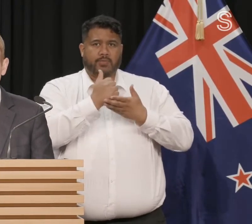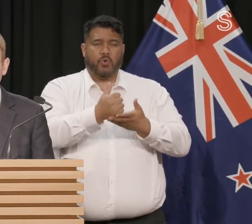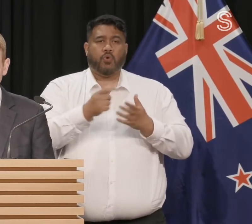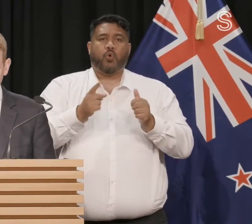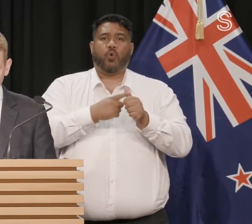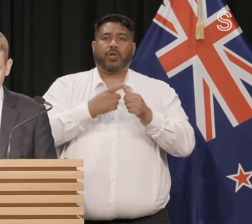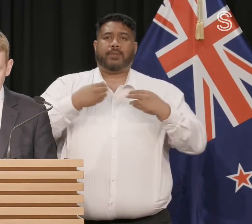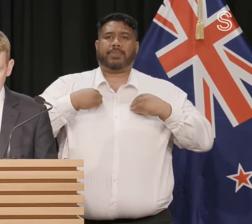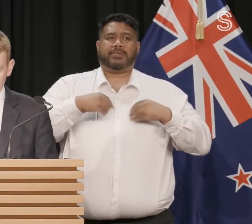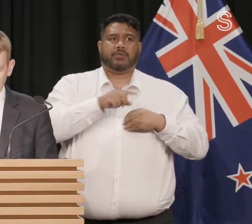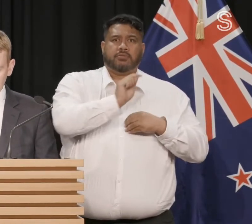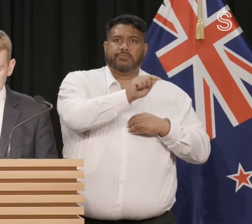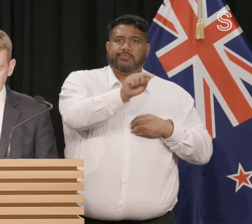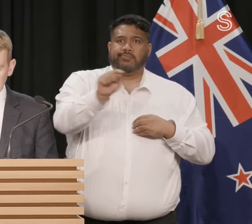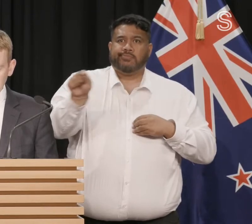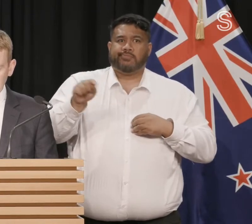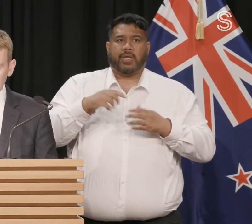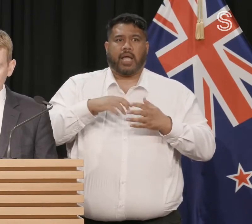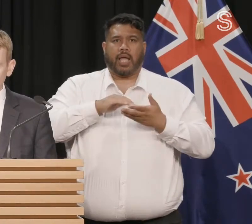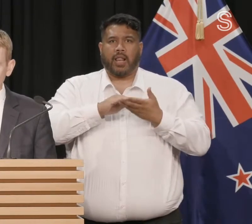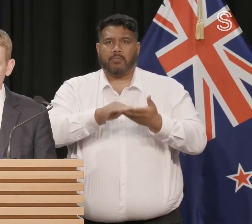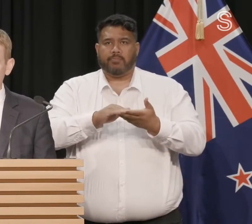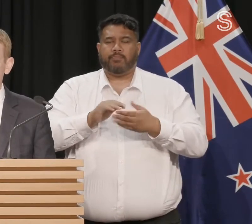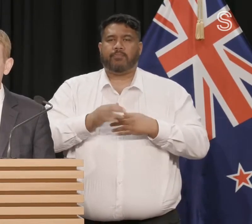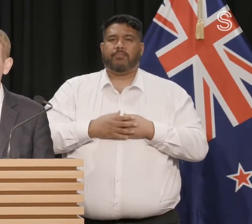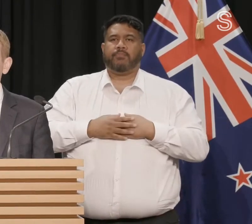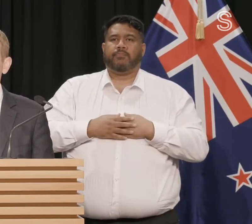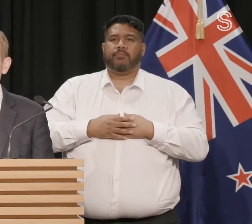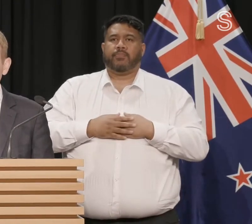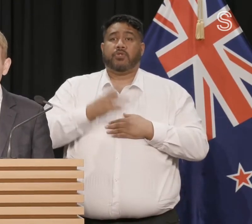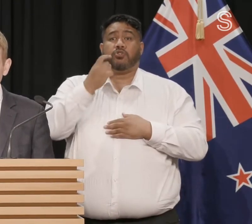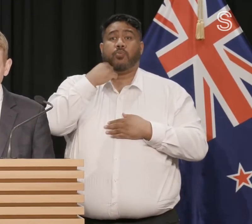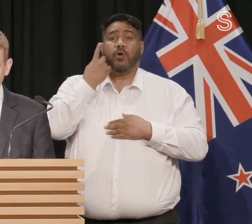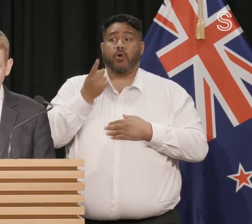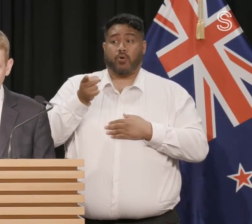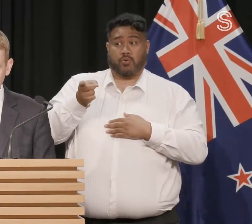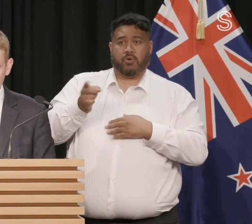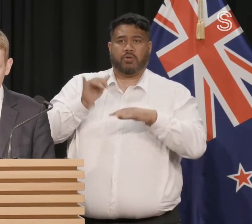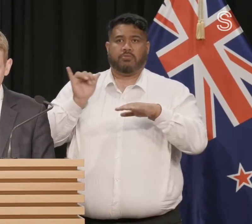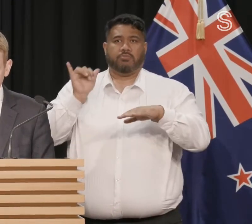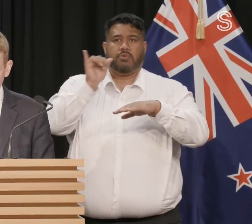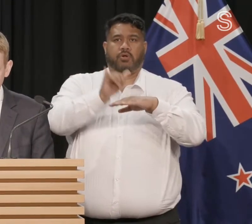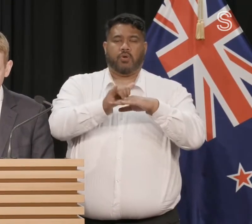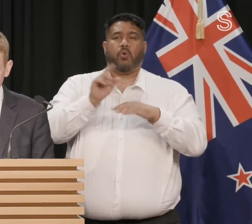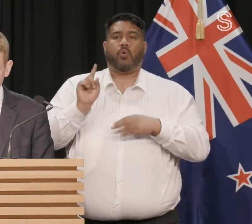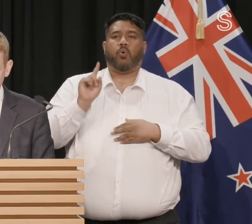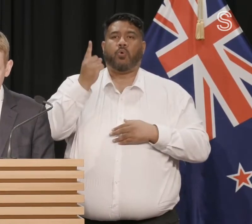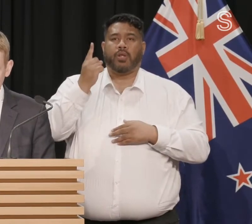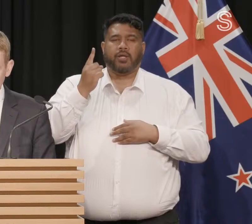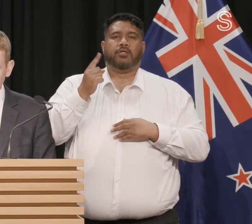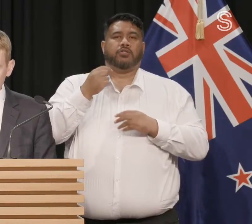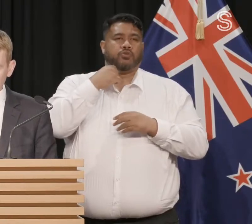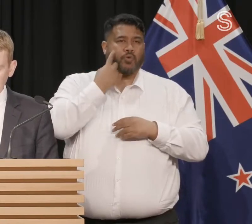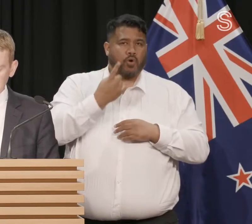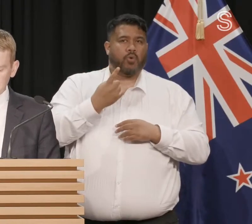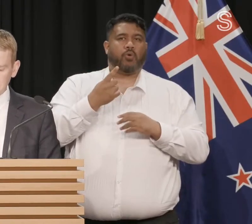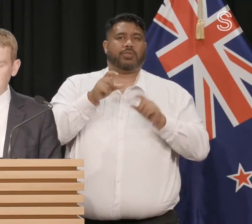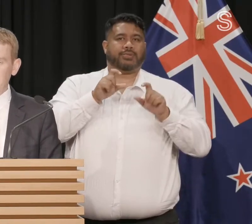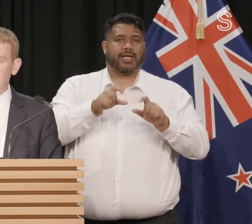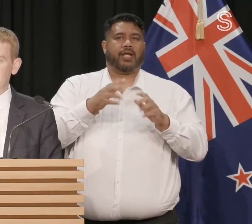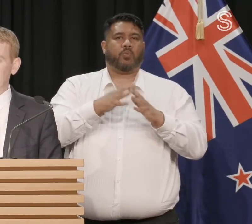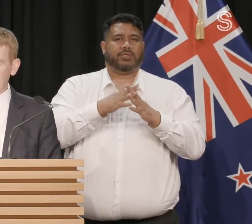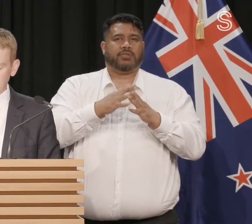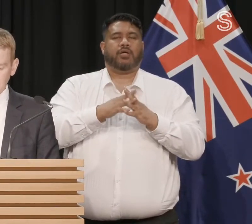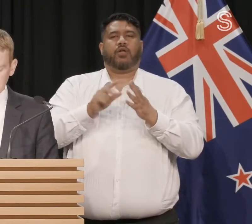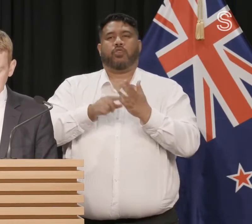recover. I'll be travelling back to Auckland tomorrow, and I plan to be there Wednesday and Thursday on the ground to meet